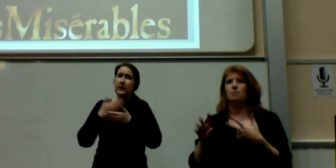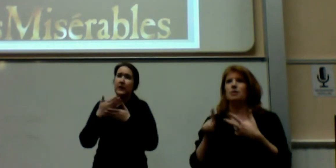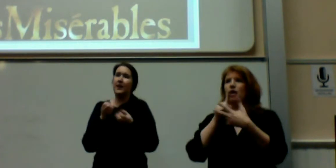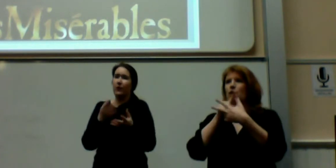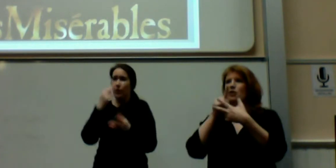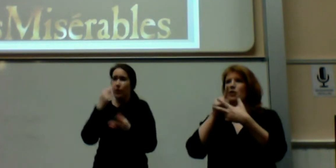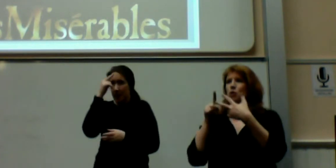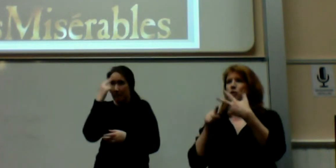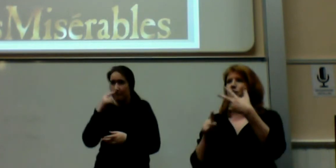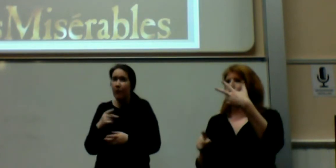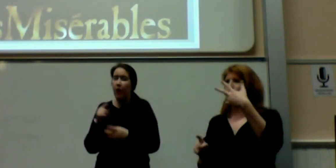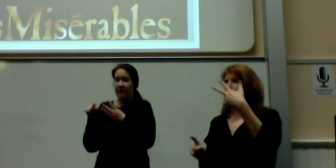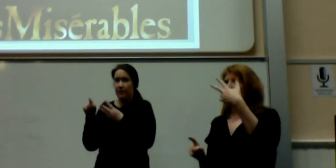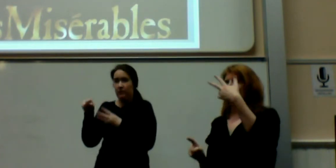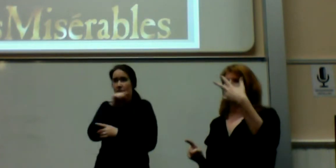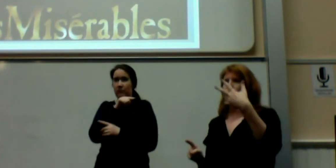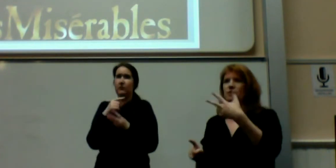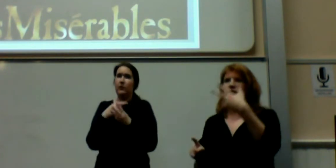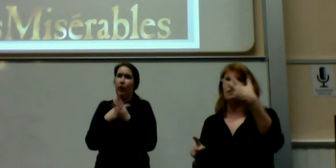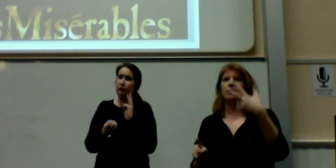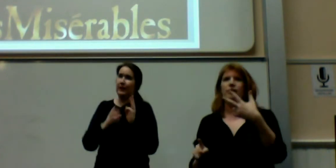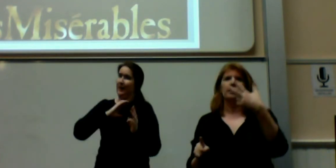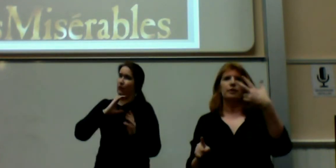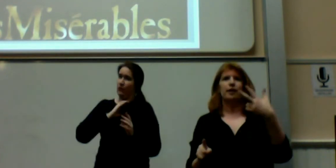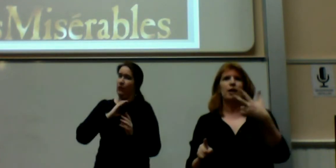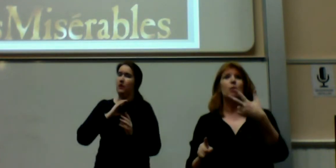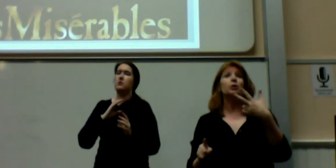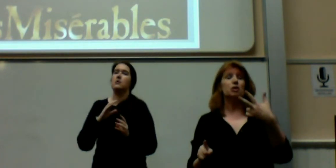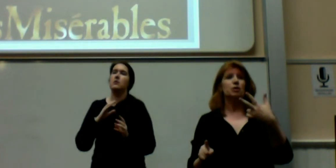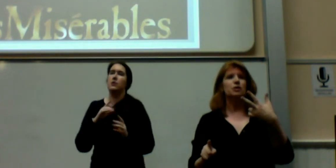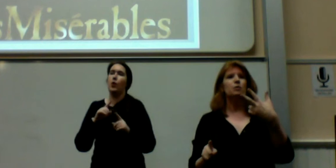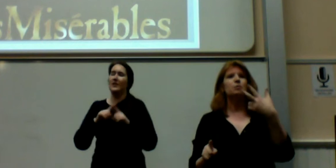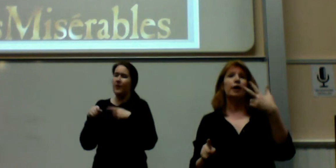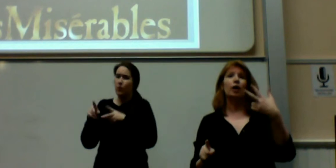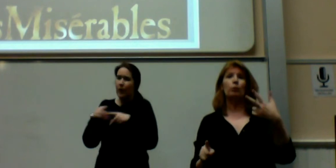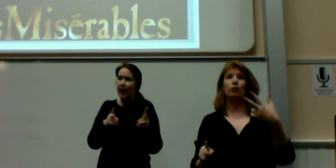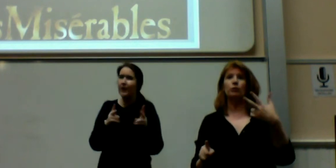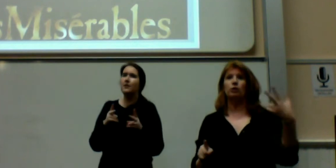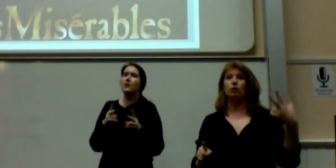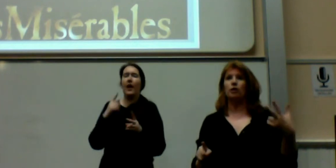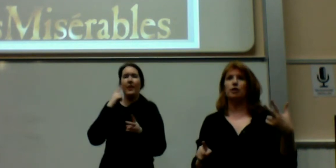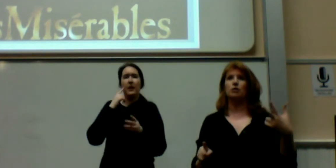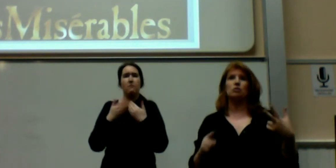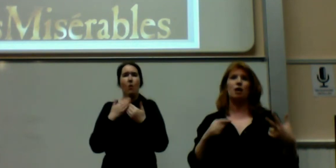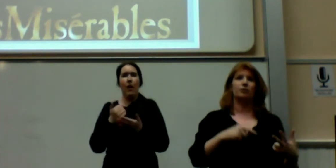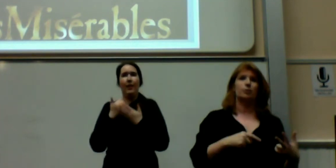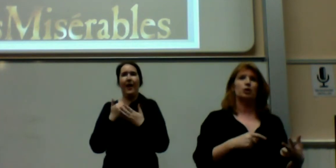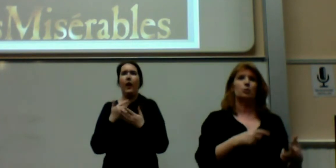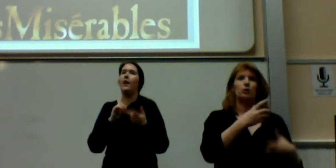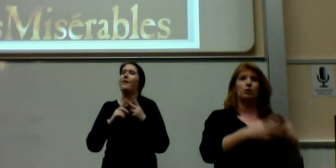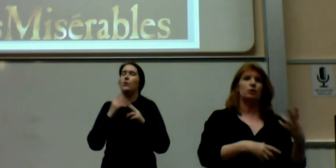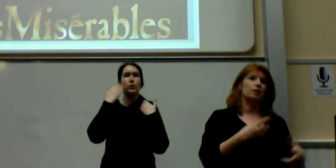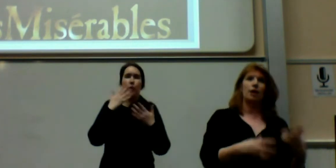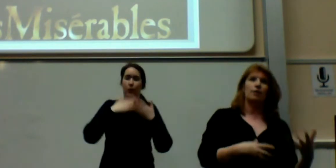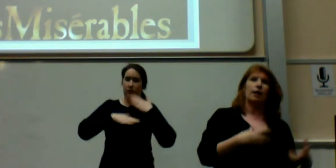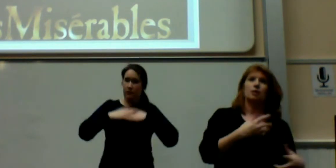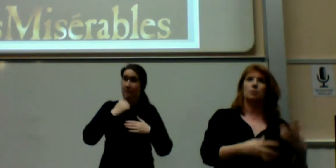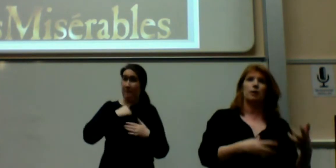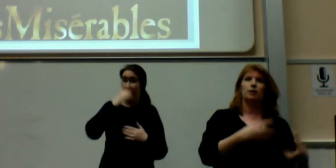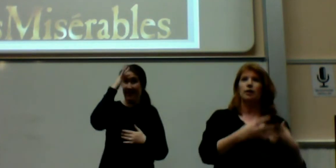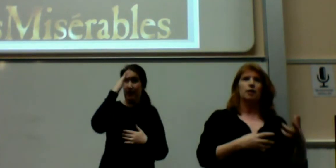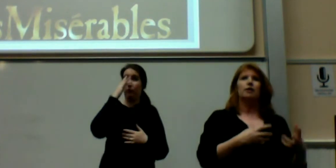the names of each one of these ethical reasoning approaches, it would be helpful for an audience who's not familiar with the theory